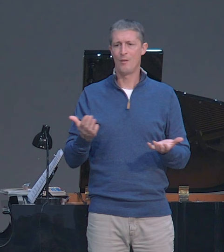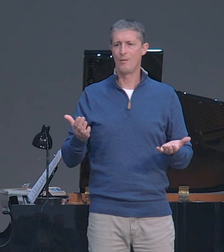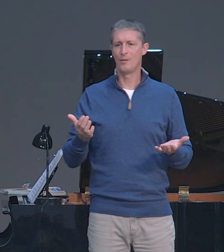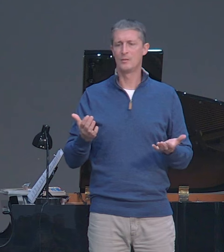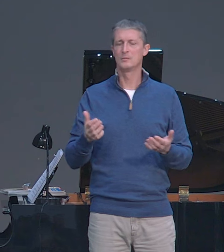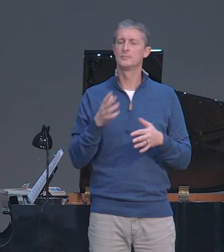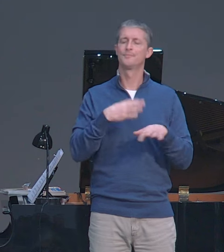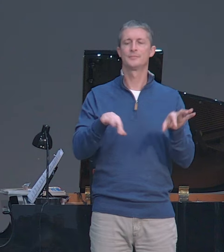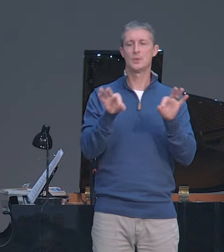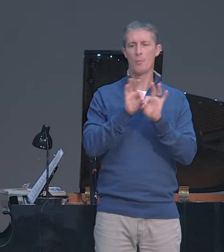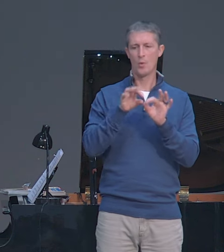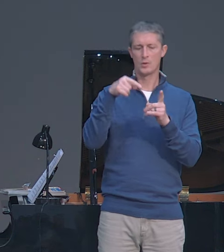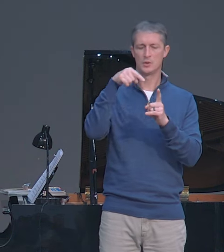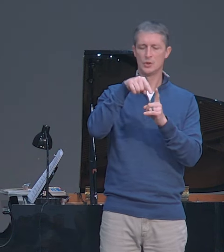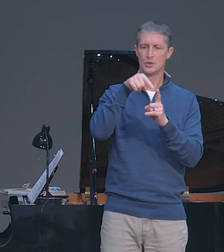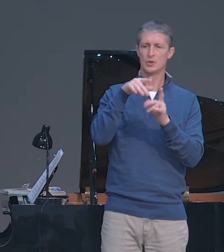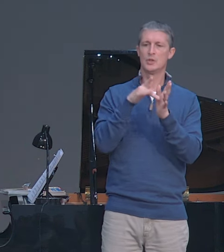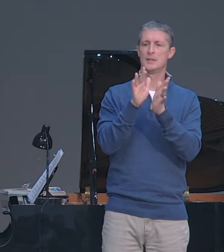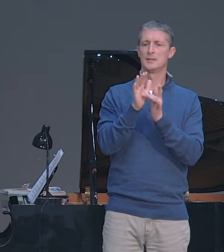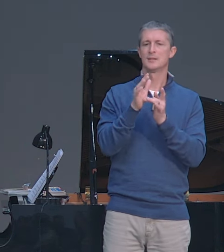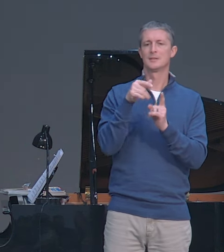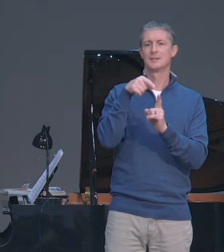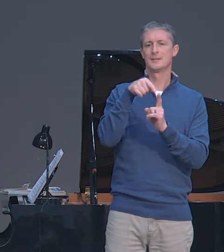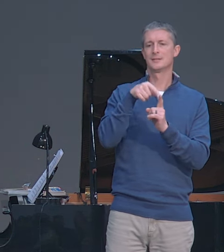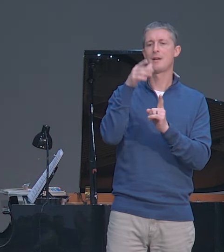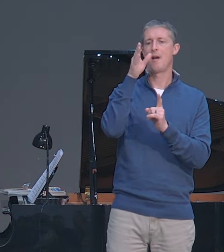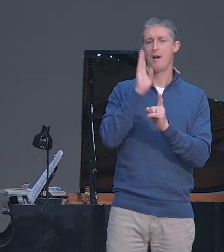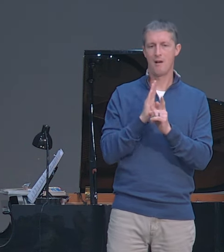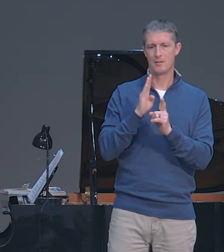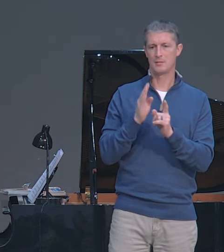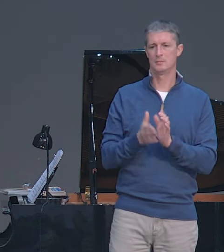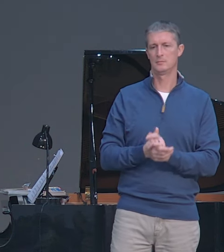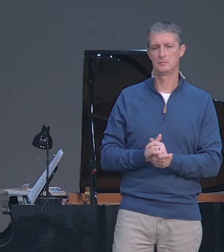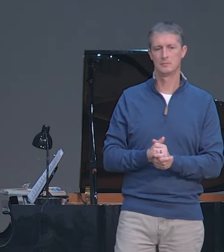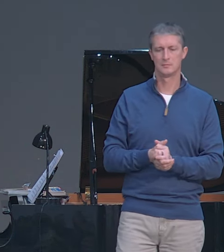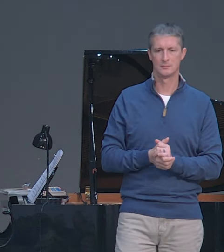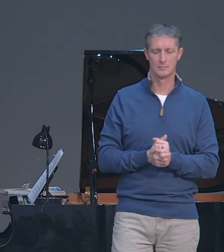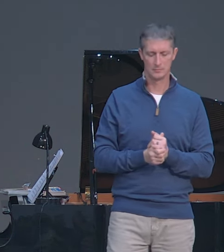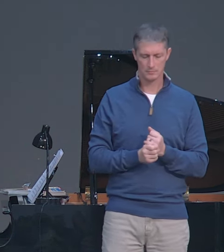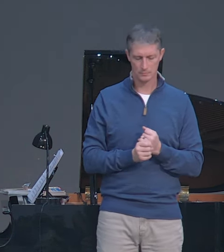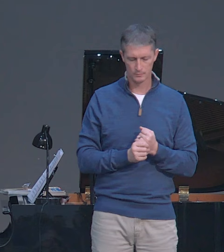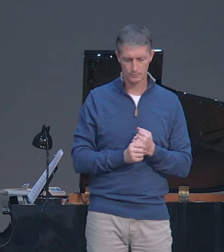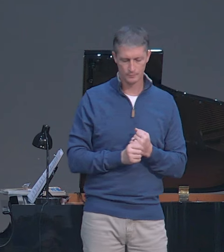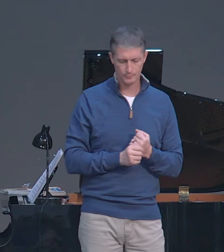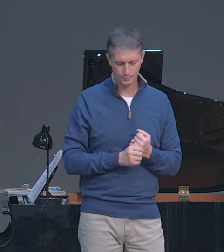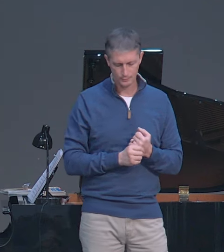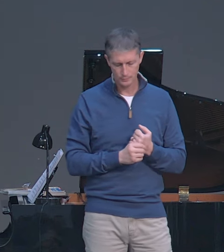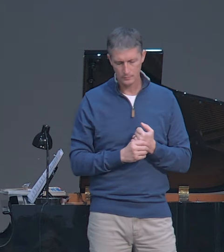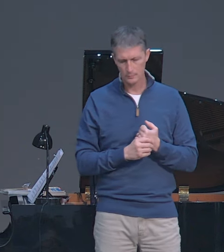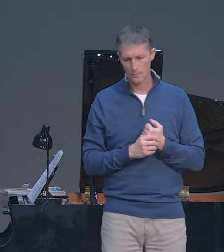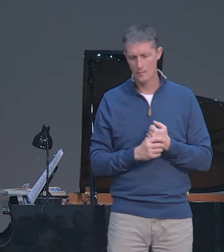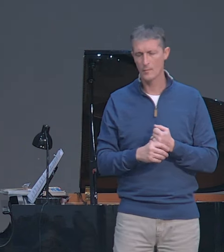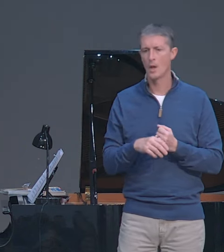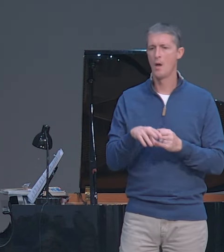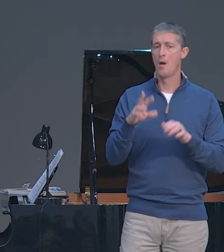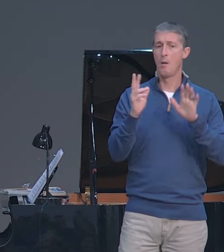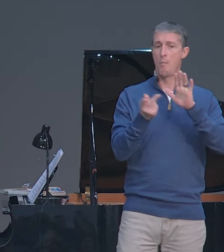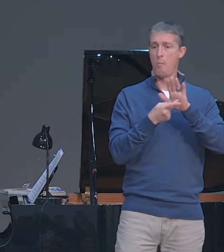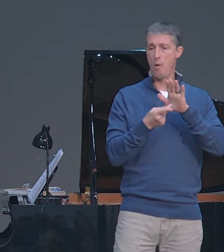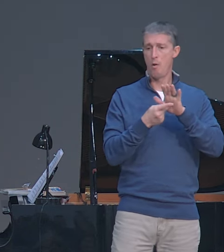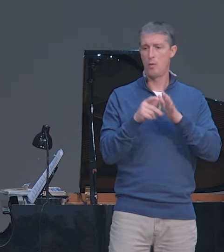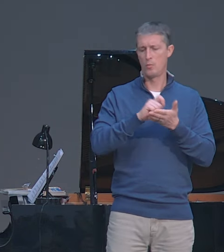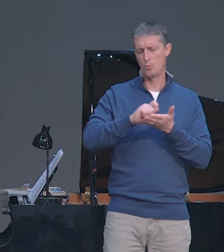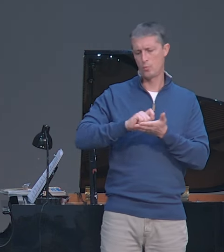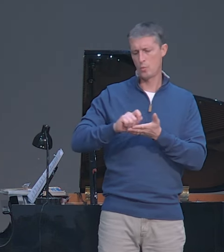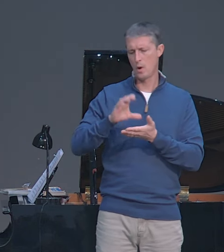important that we understand Jesus' identity as God. Now, the error that Paul addresses in